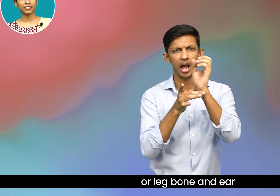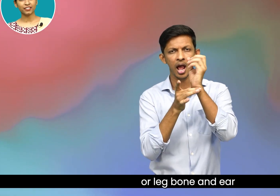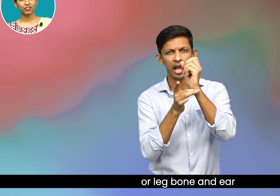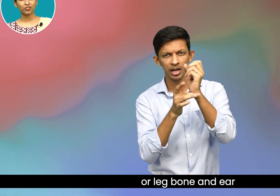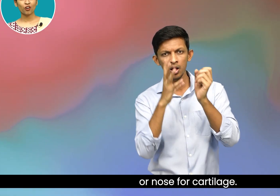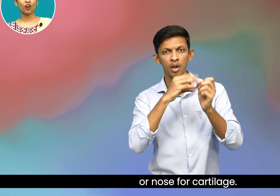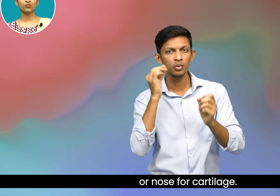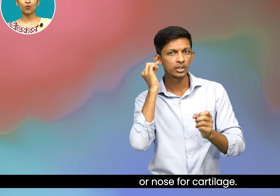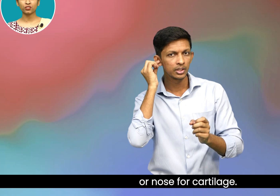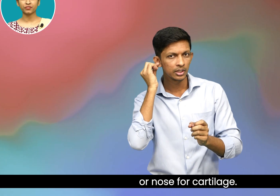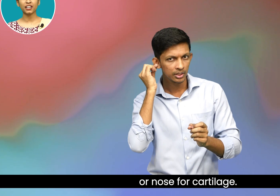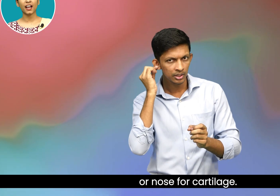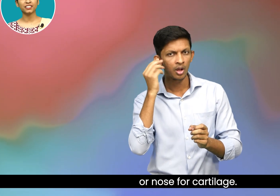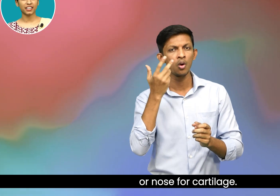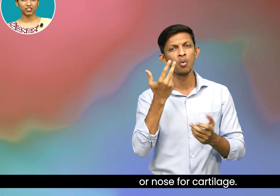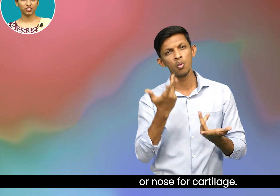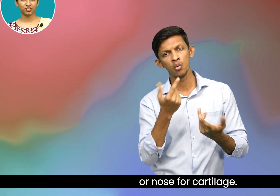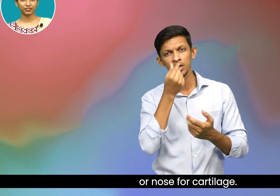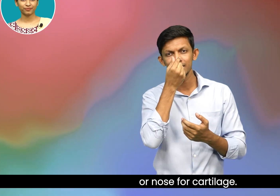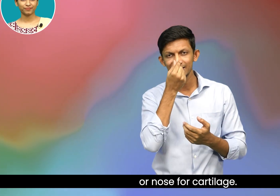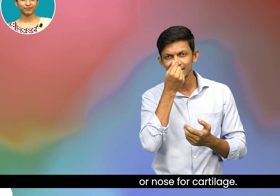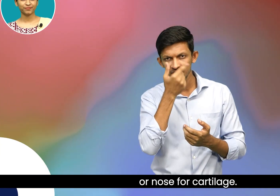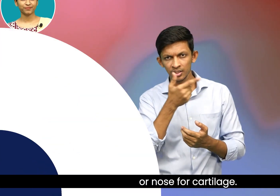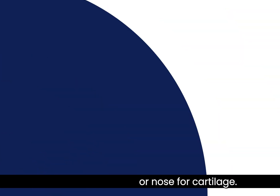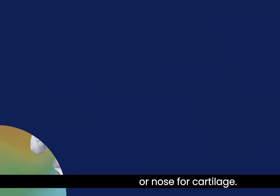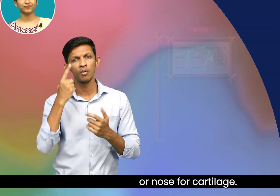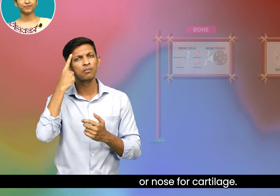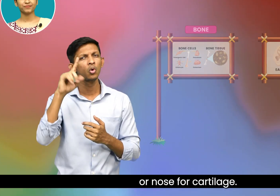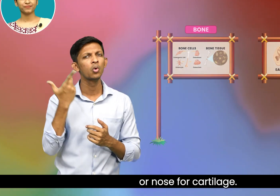an ear or nose for cartilage.